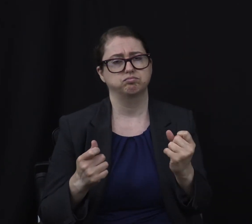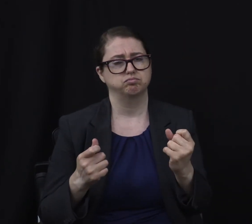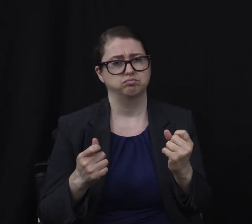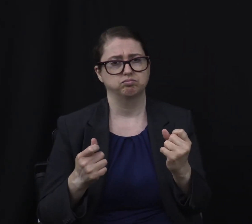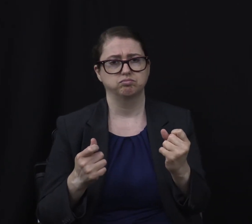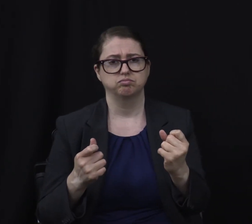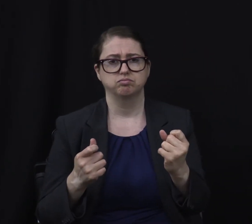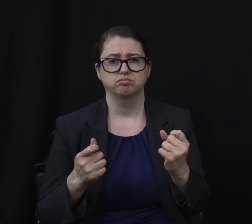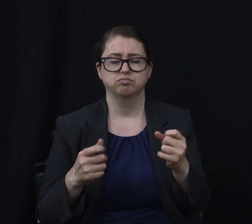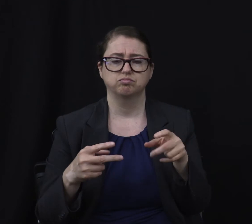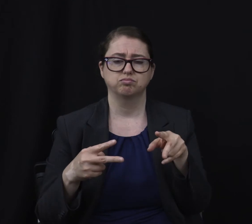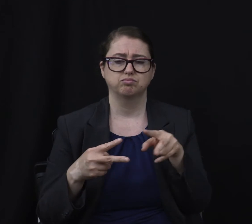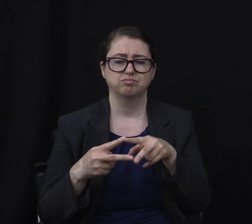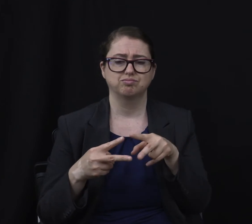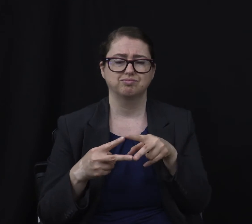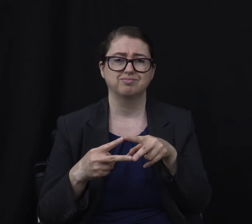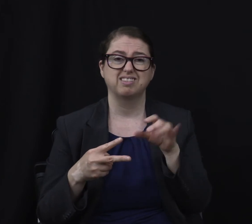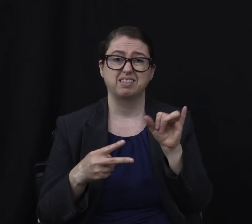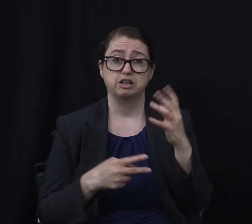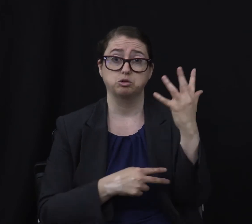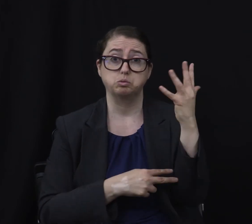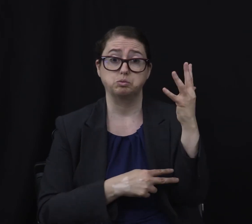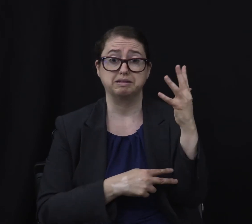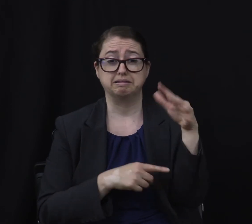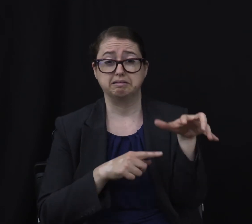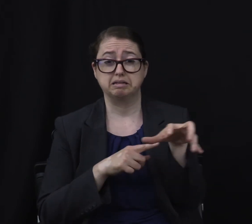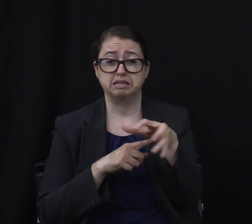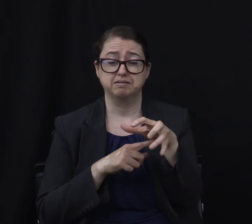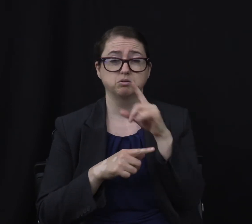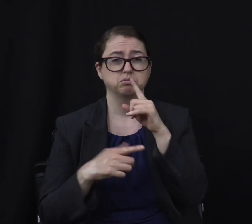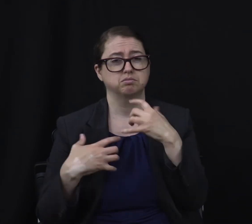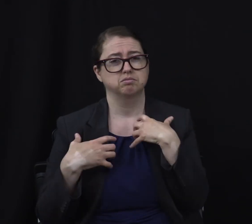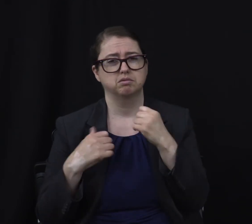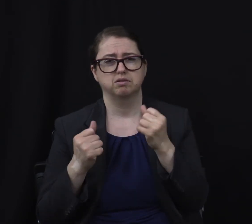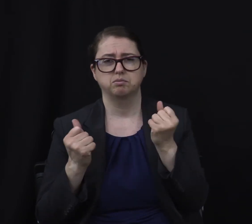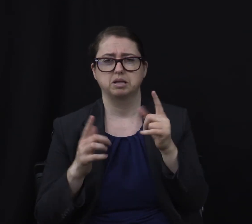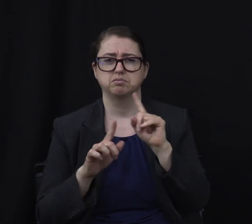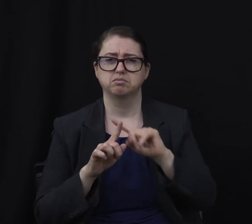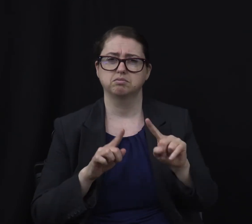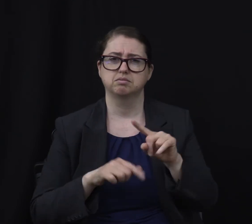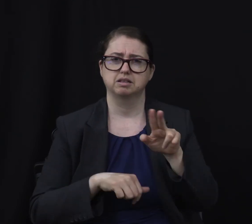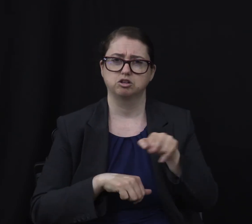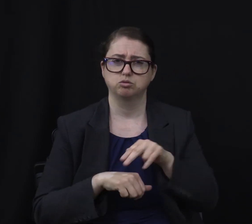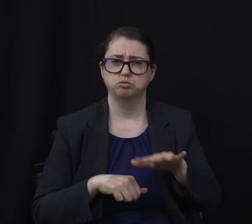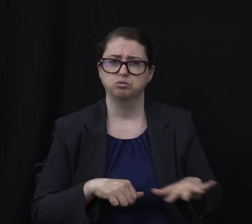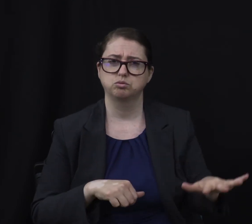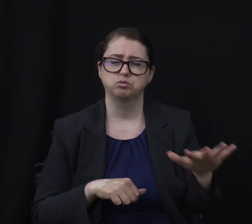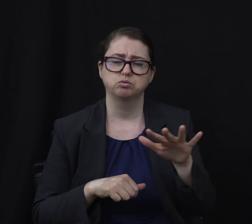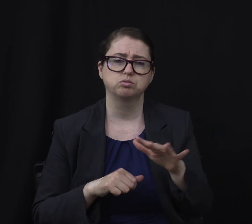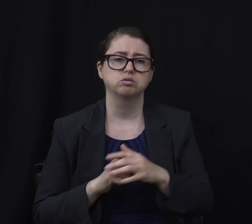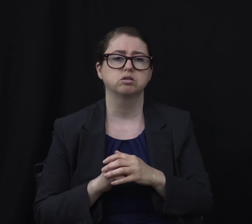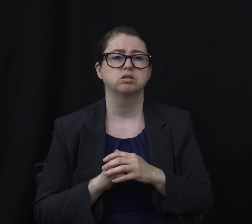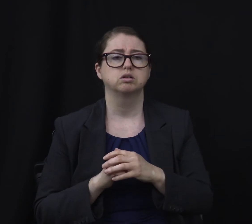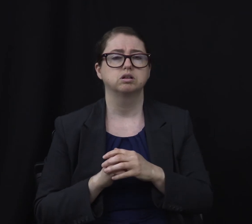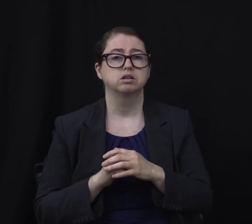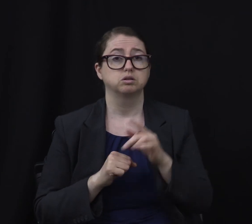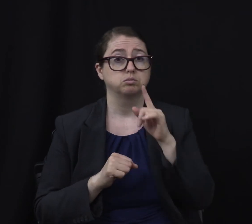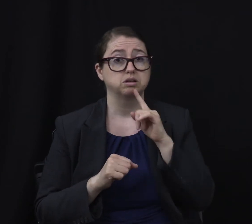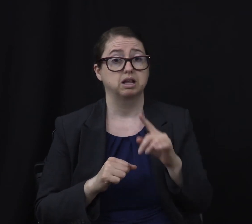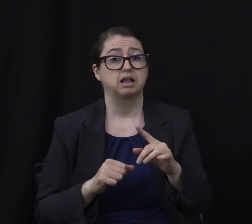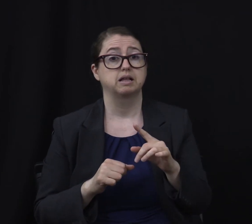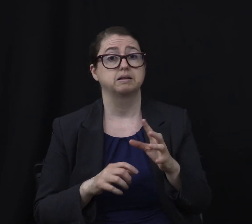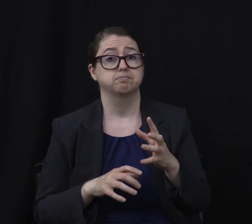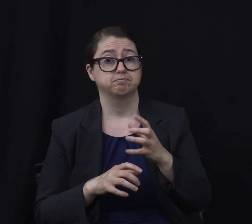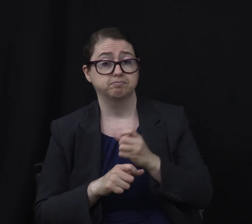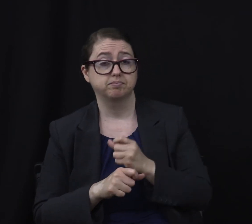leaves from that tree which is for the healing of the nations. Received and assimilated,